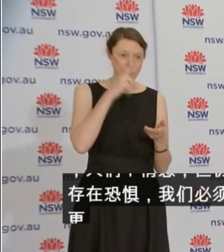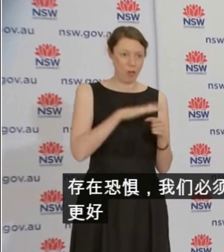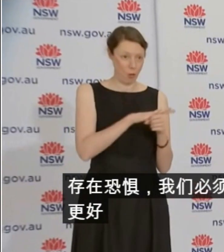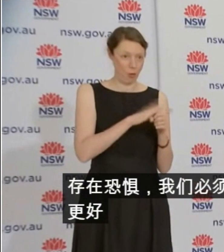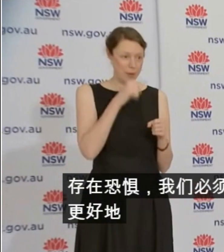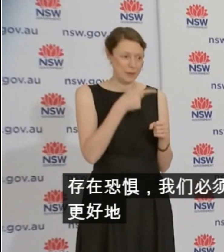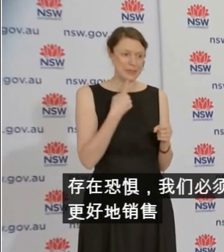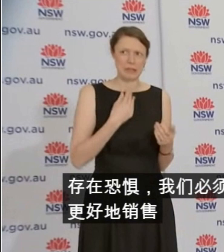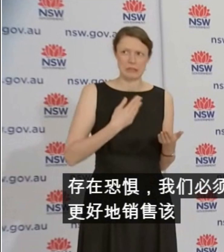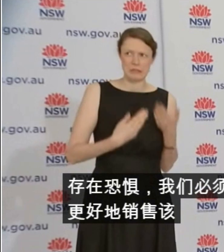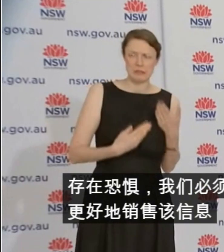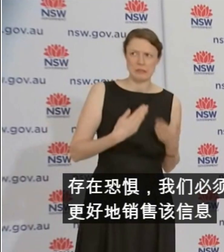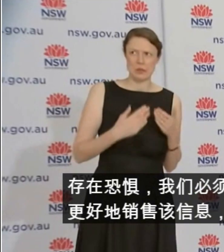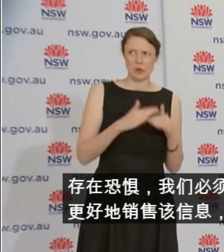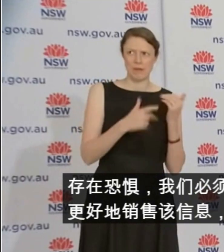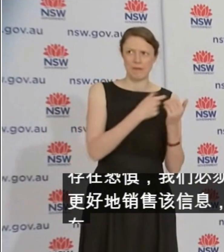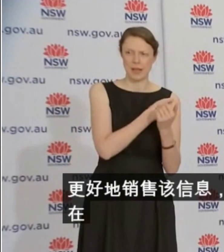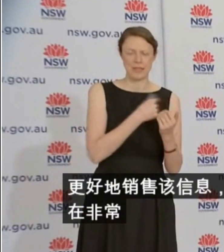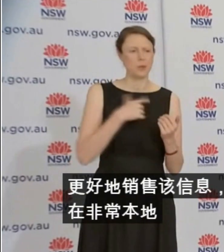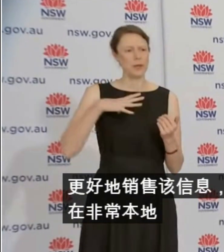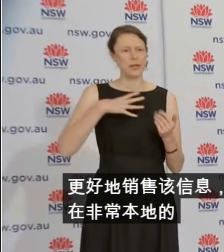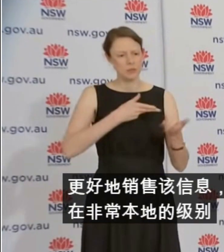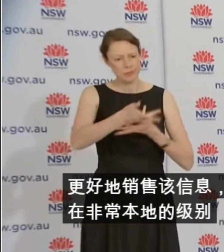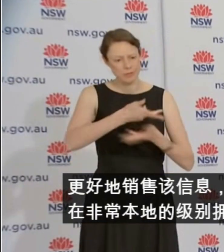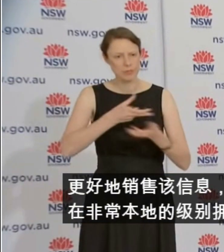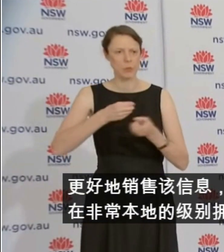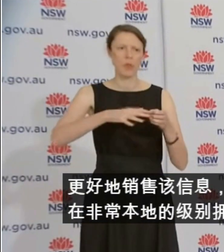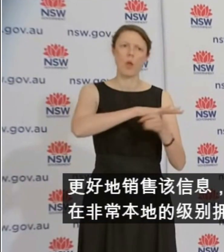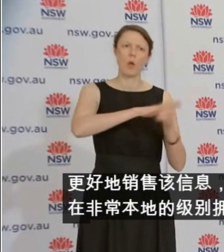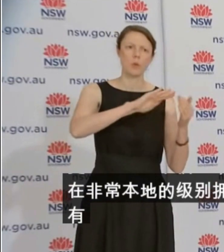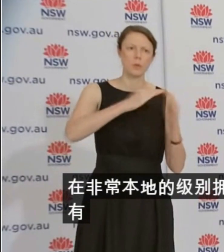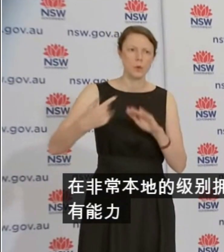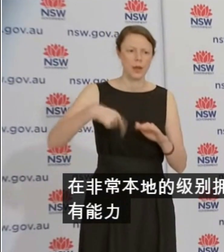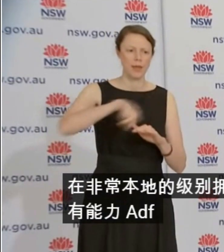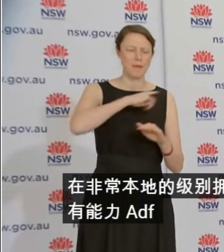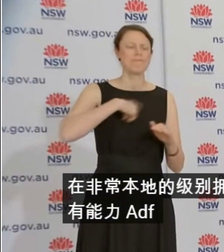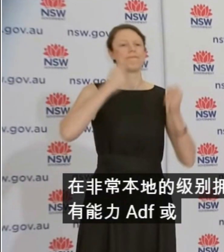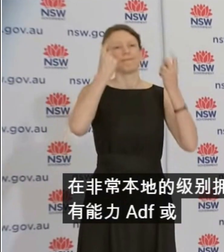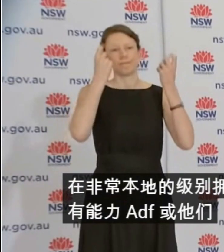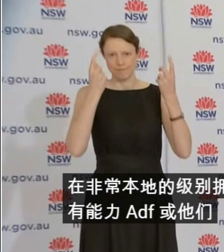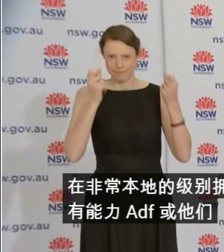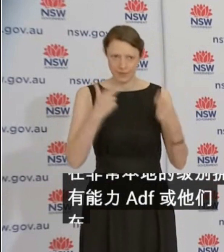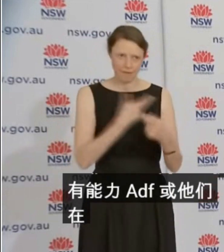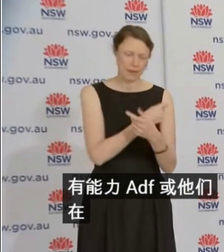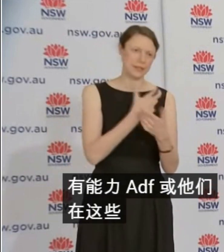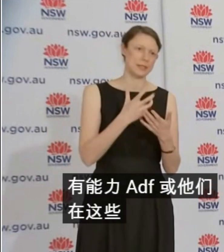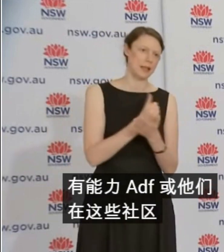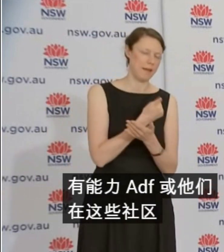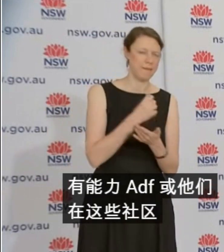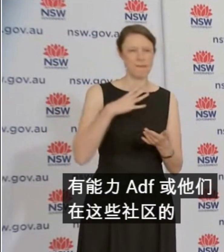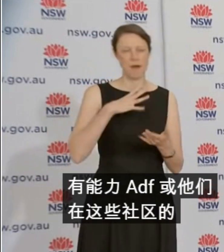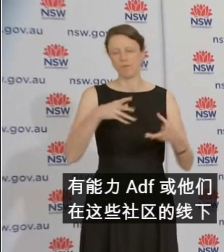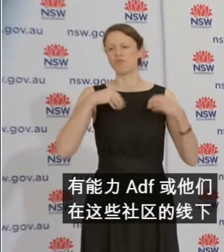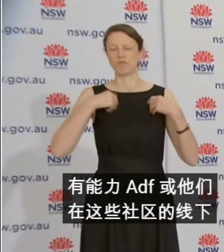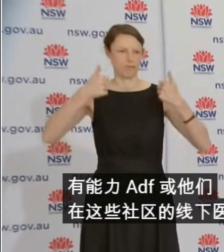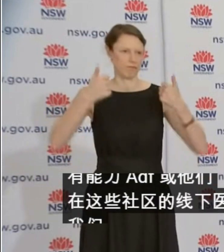to actually sell that message better. Having access points at a very local level, having the ability to have ADF or the Royal Flying Doctors